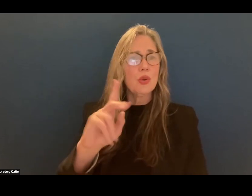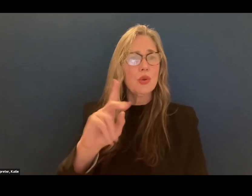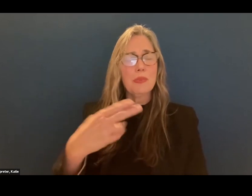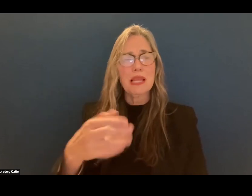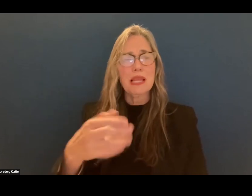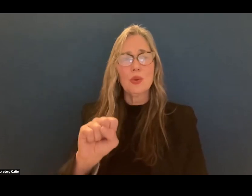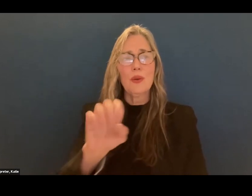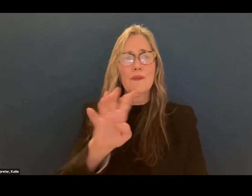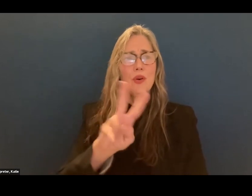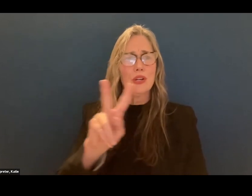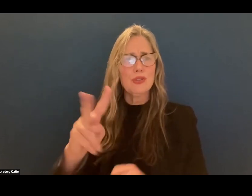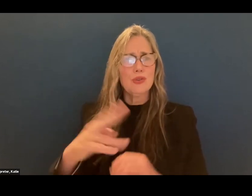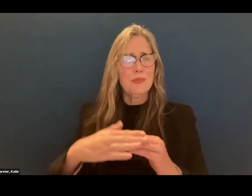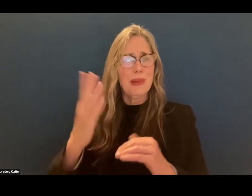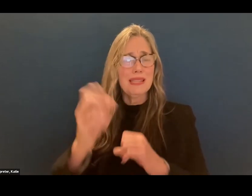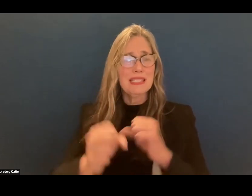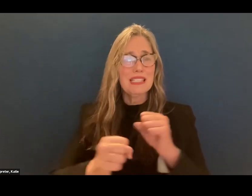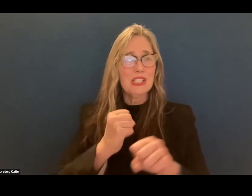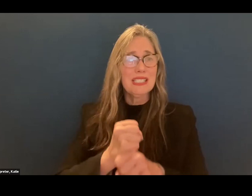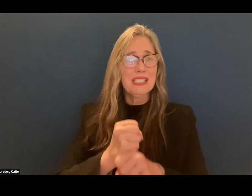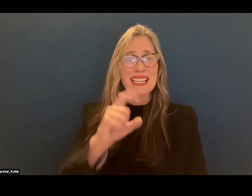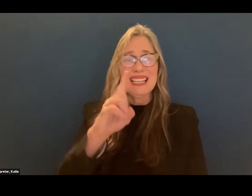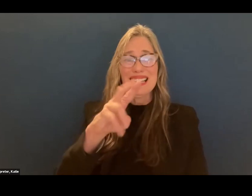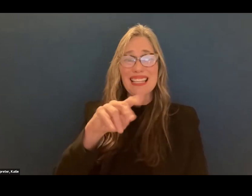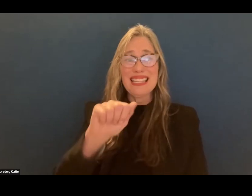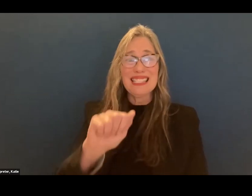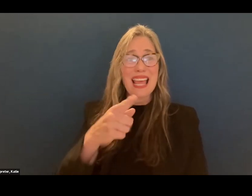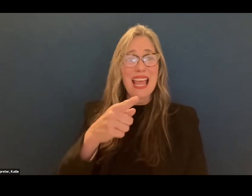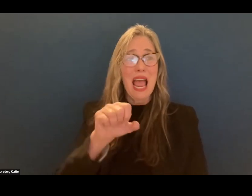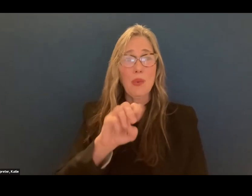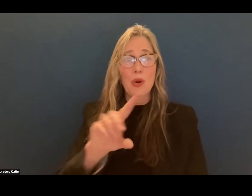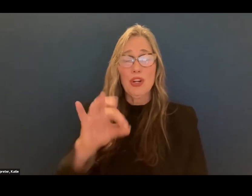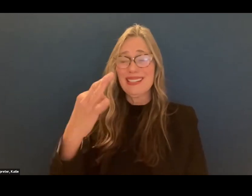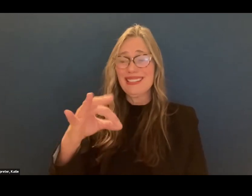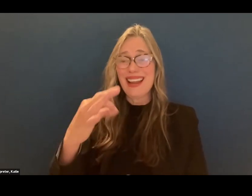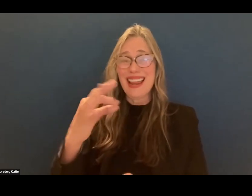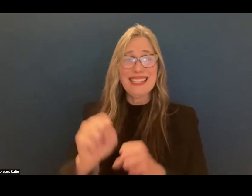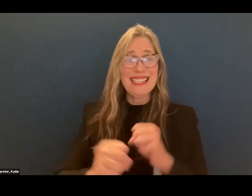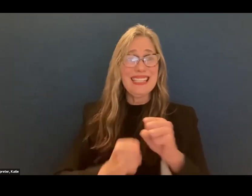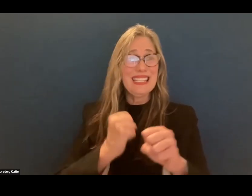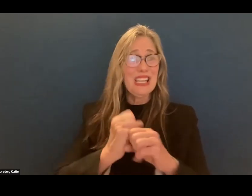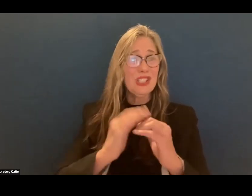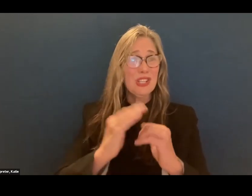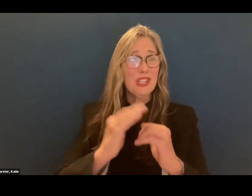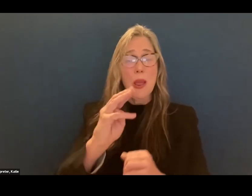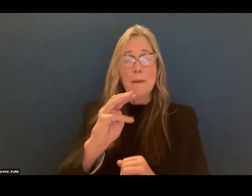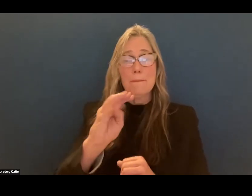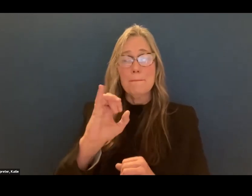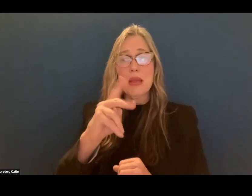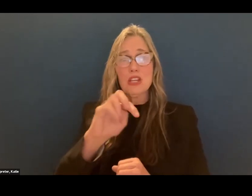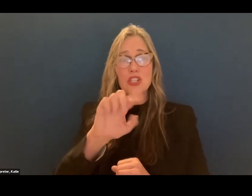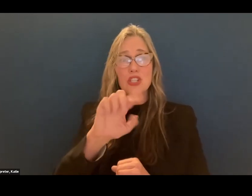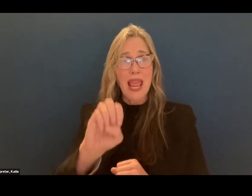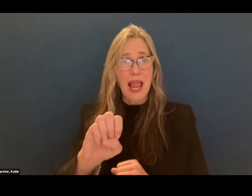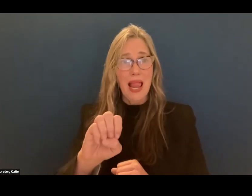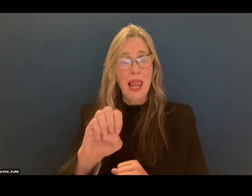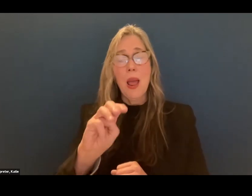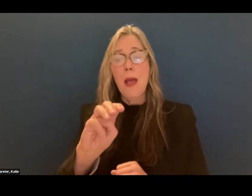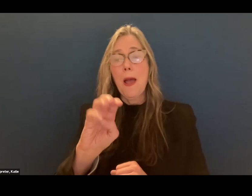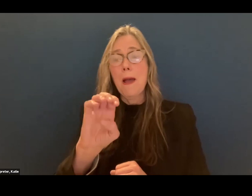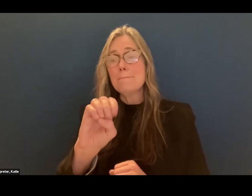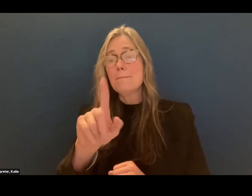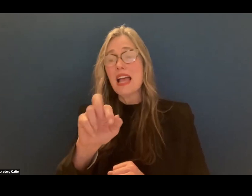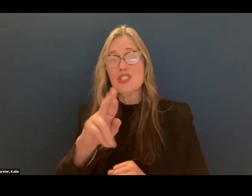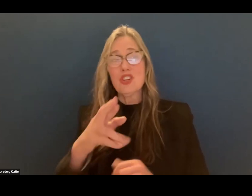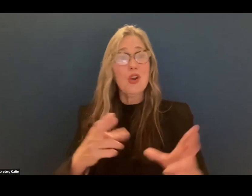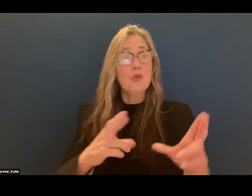who is from San Marcos High School, 19 plus years. And then Michelle Meinzer, who retired, came back,